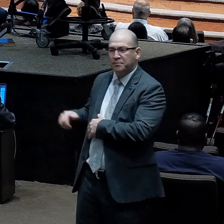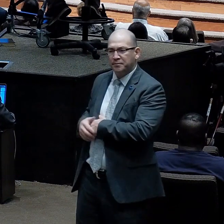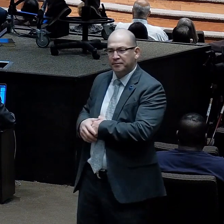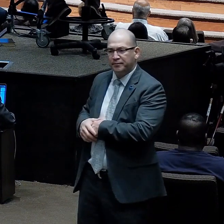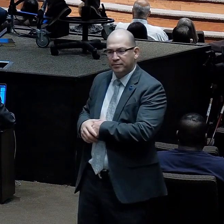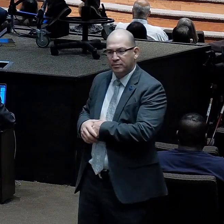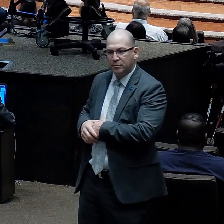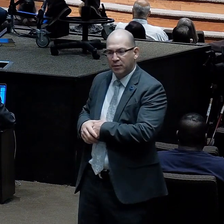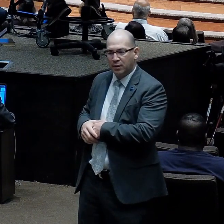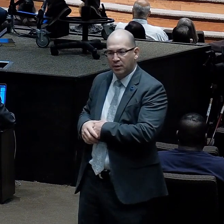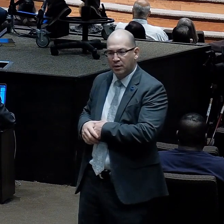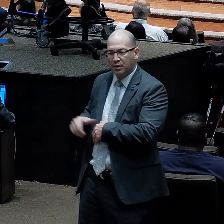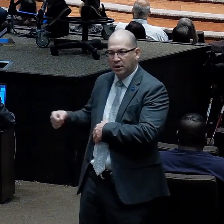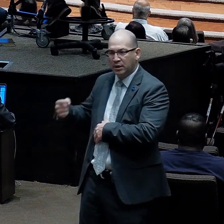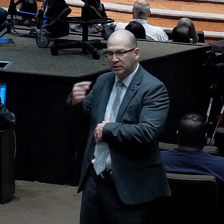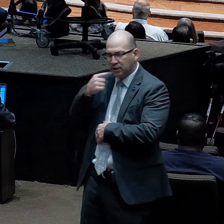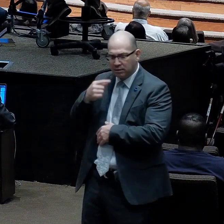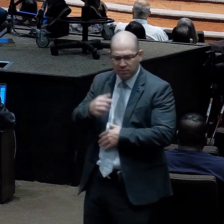said to me,